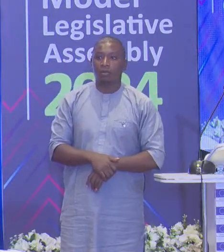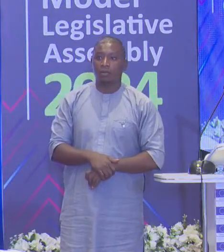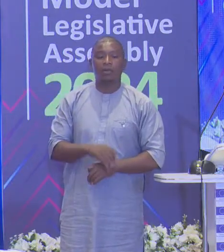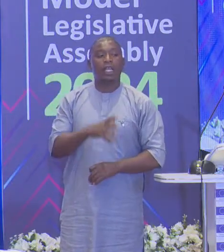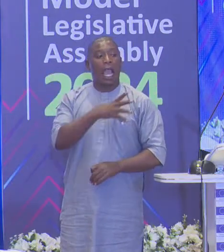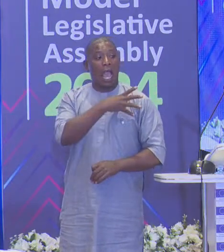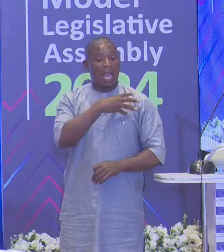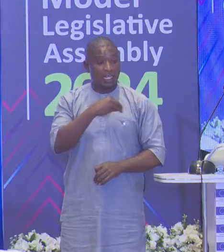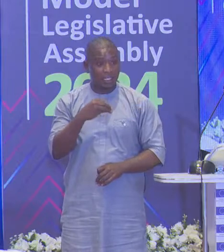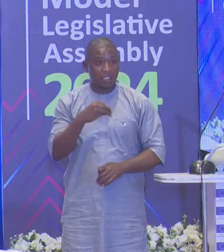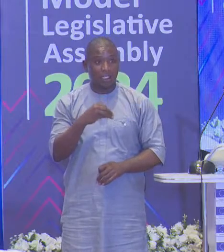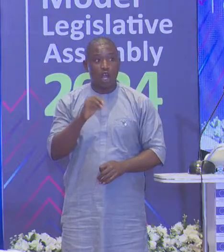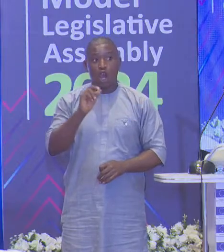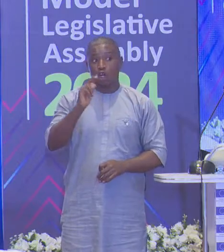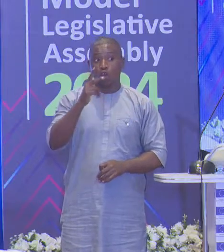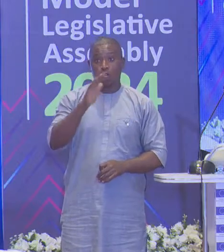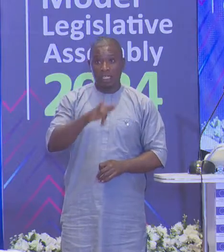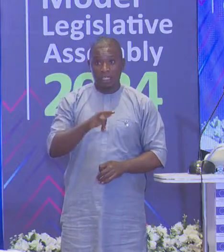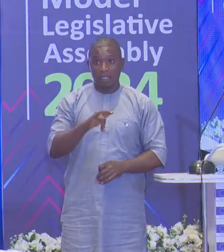And thirdly,